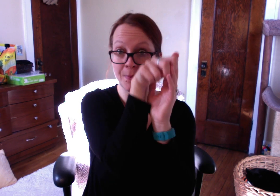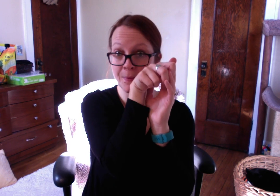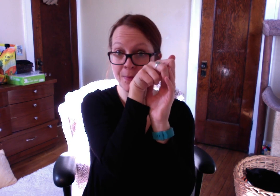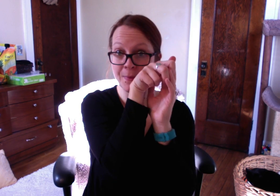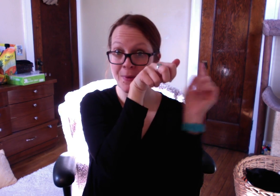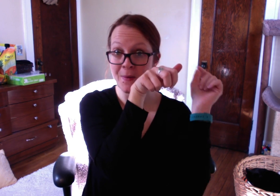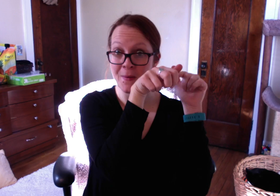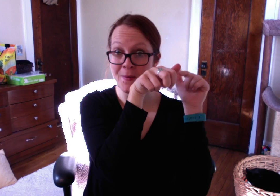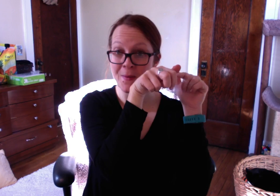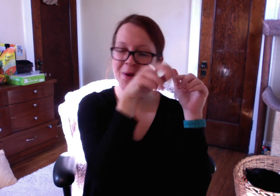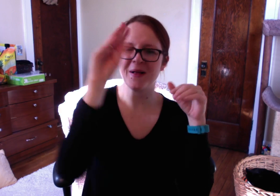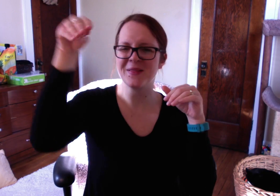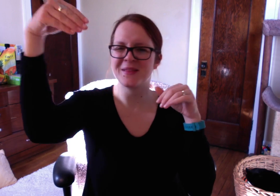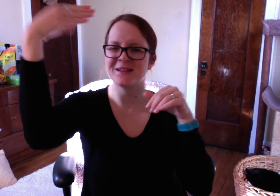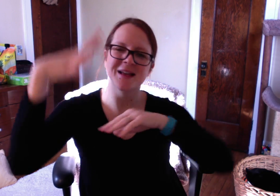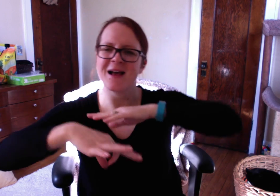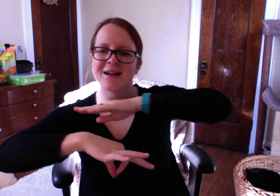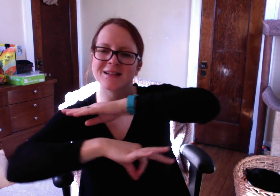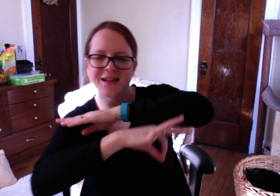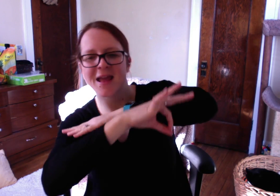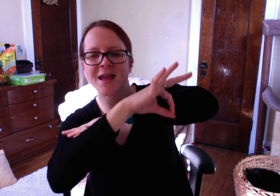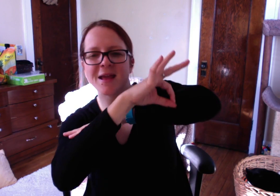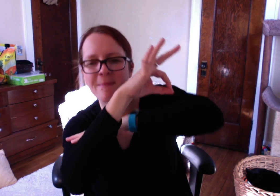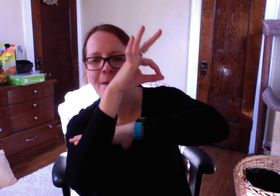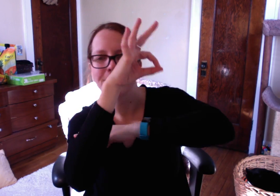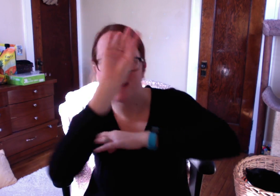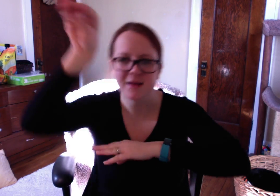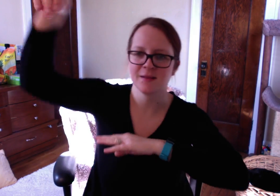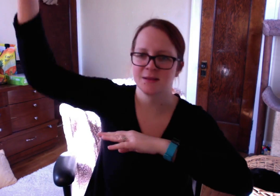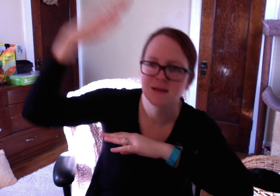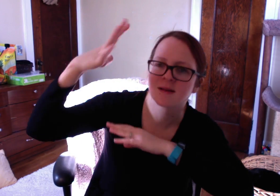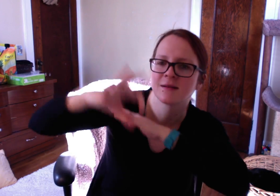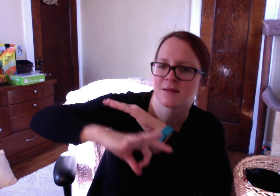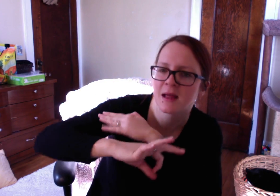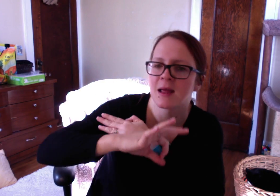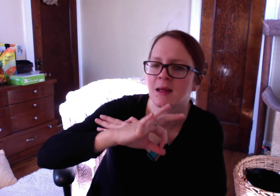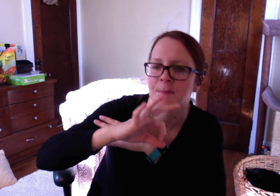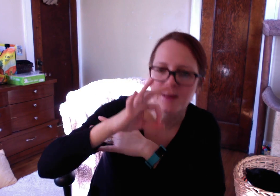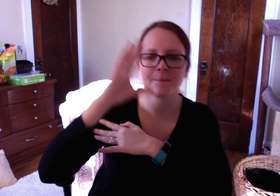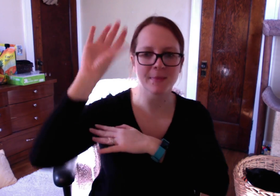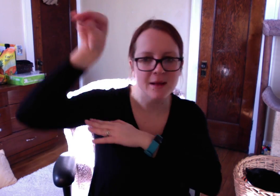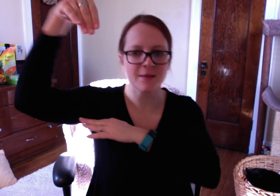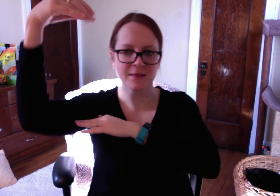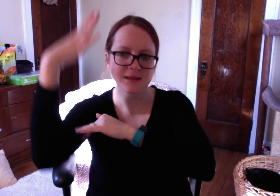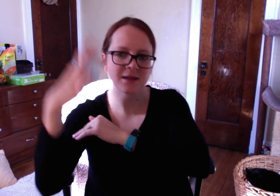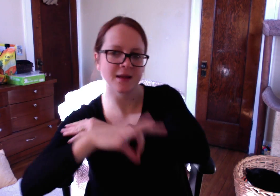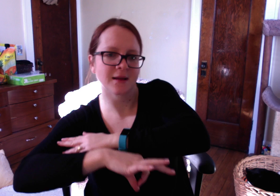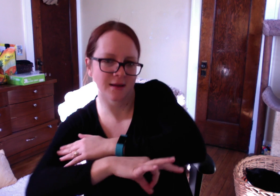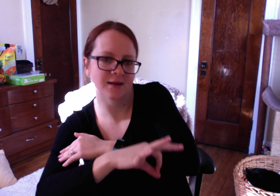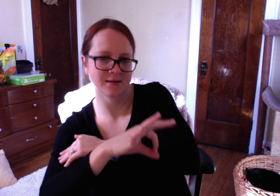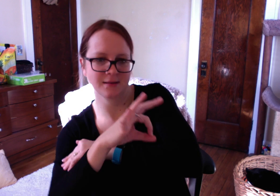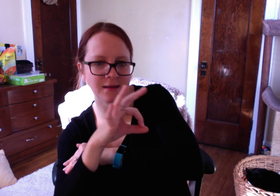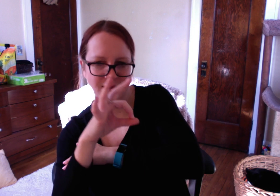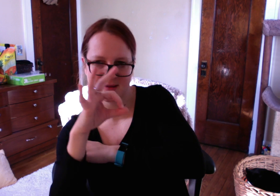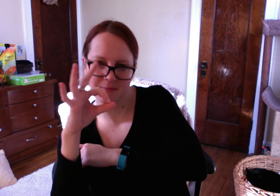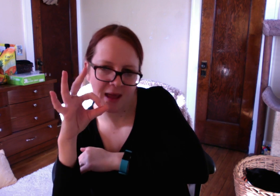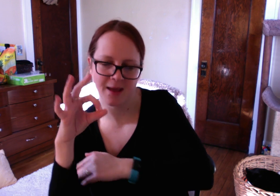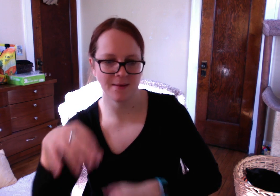The sun came up, the sun came up, the sun came up, the sun came